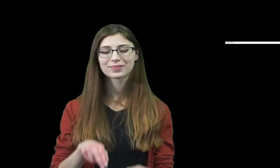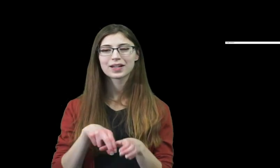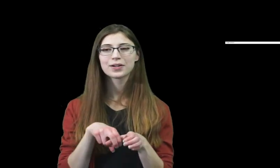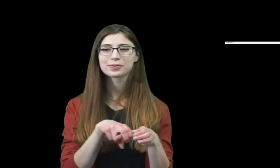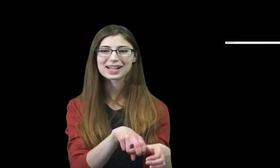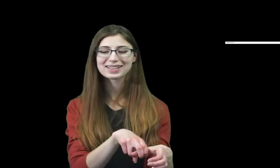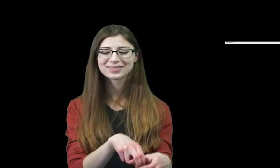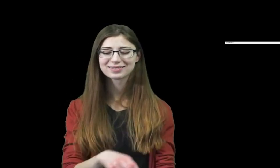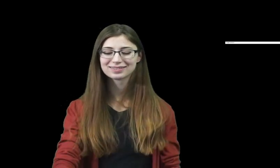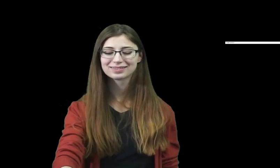Ride.